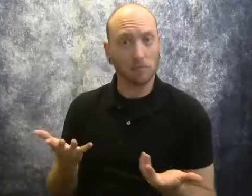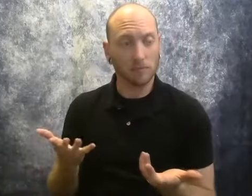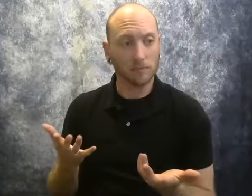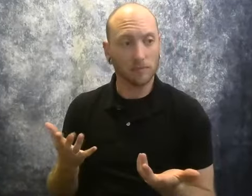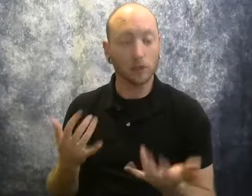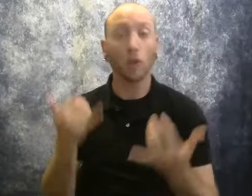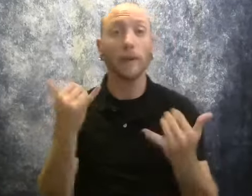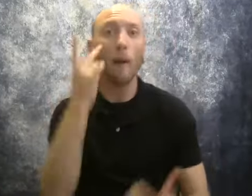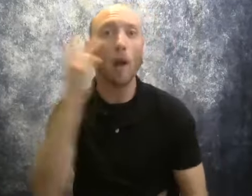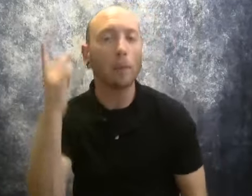ended up masturbating.